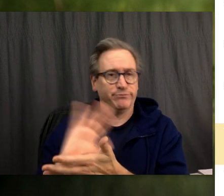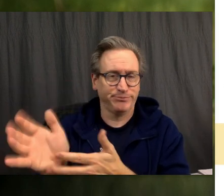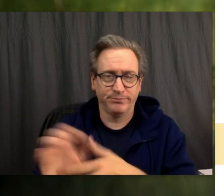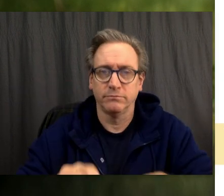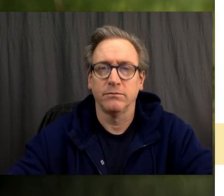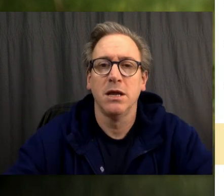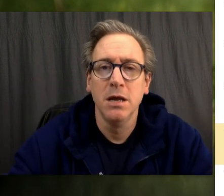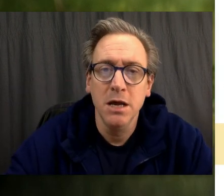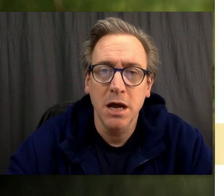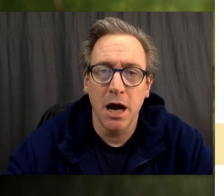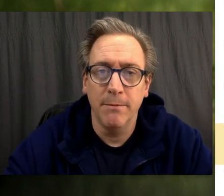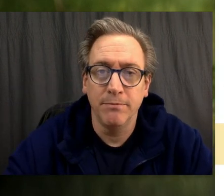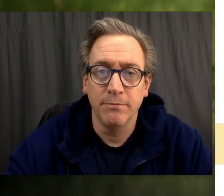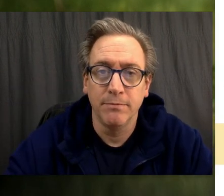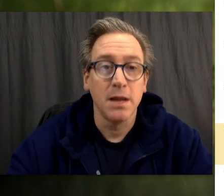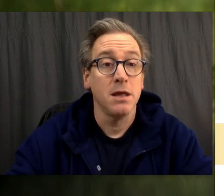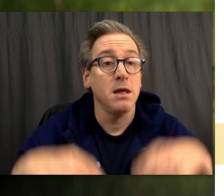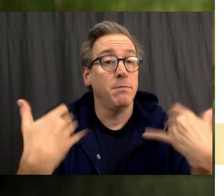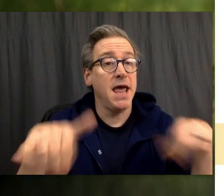fast.